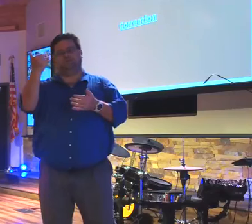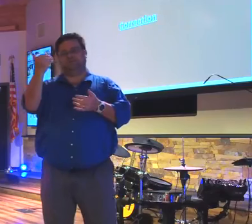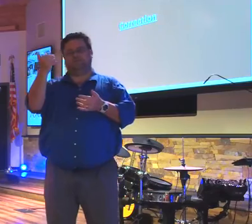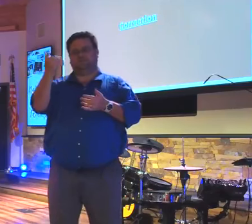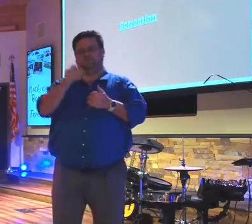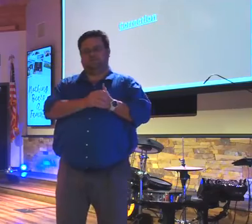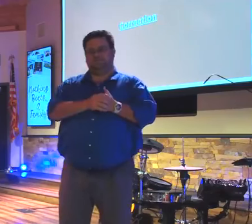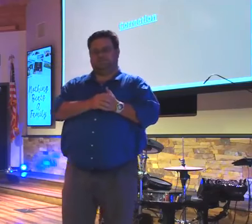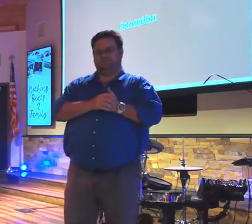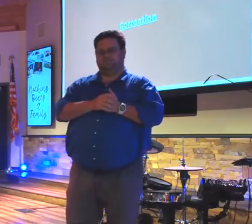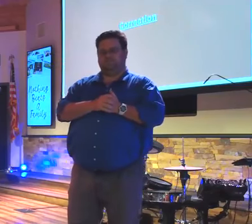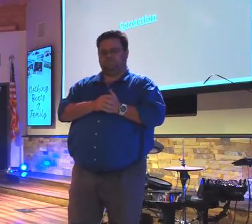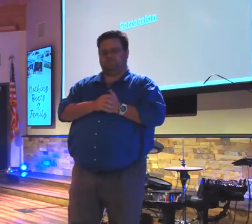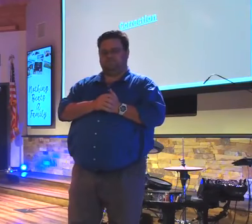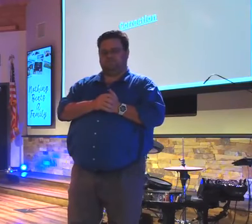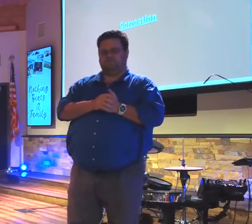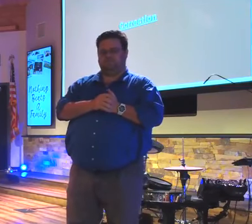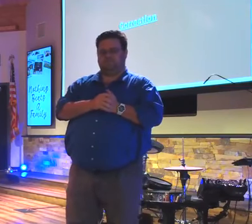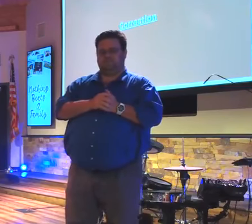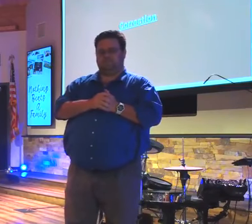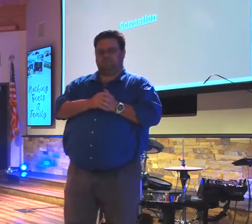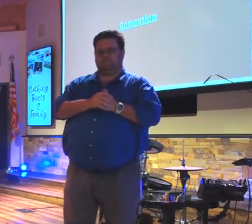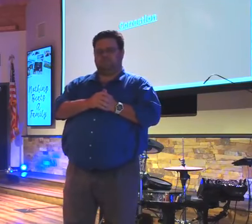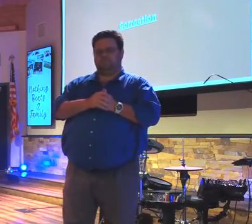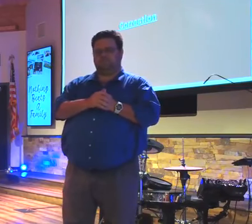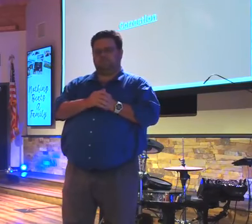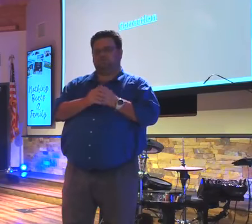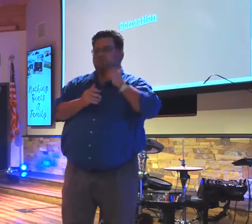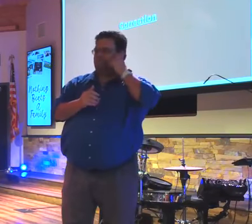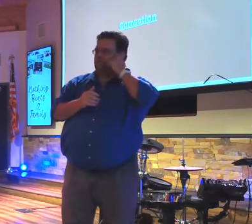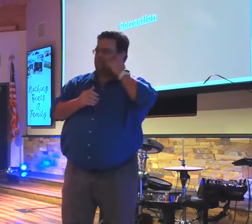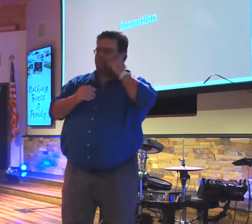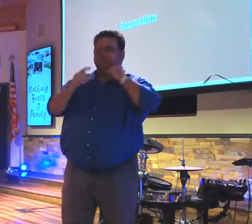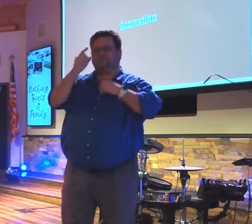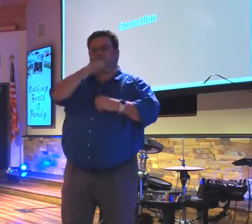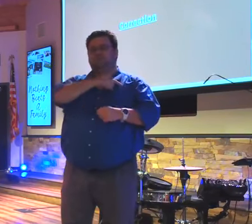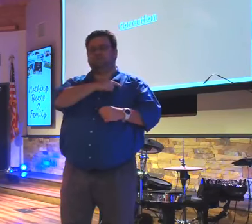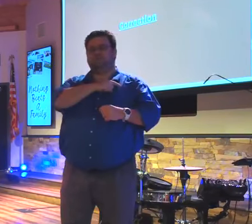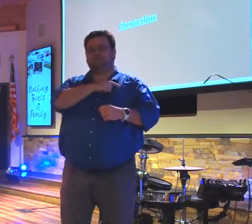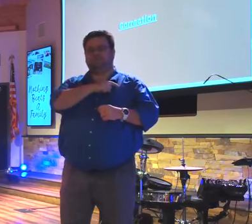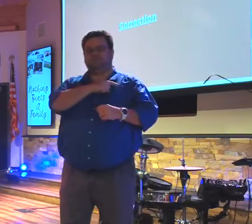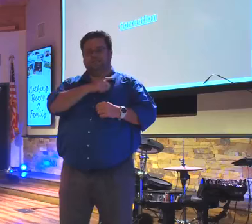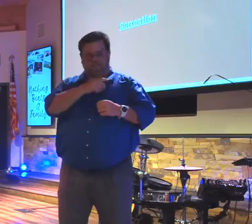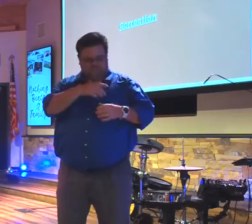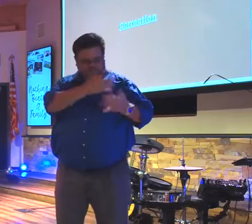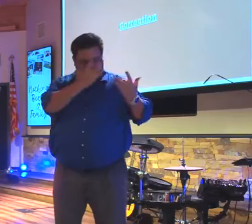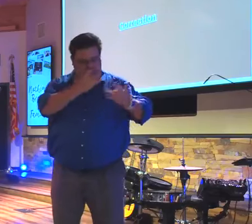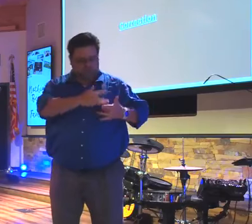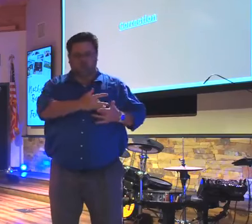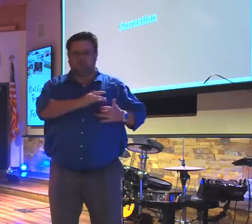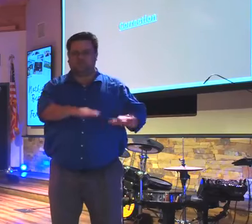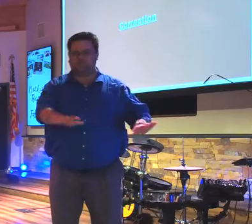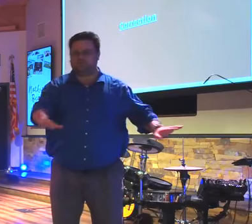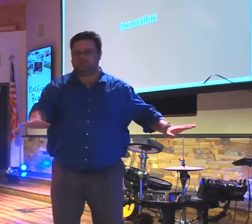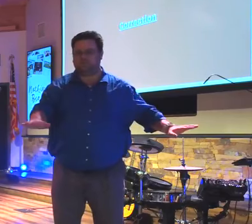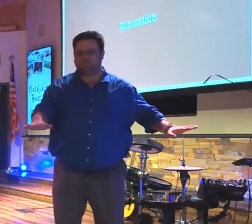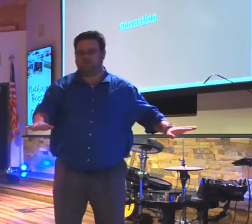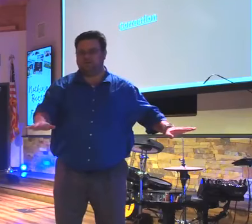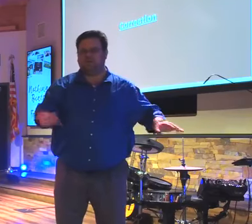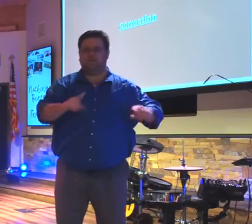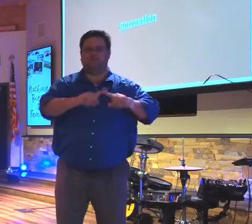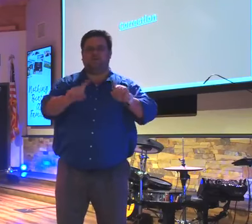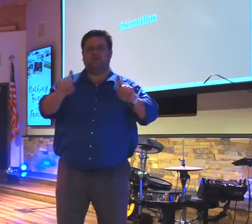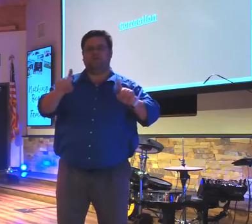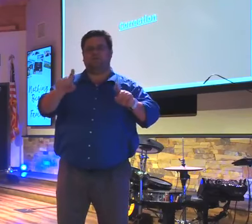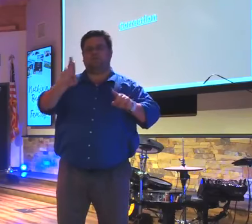15. It says that foolishness is bound in the heart of a child, but the rod